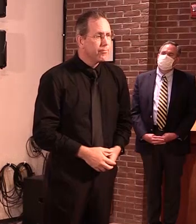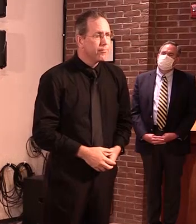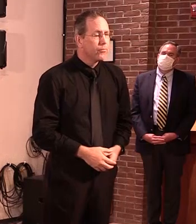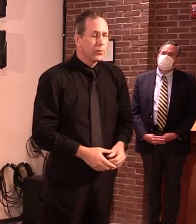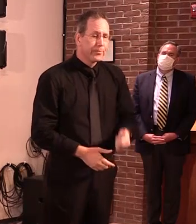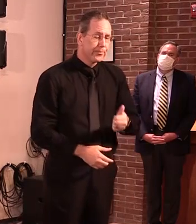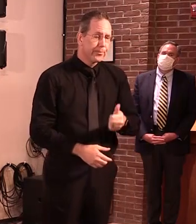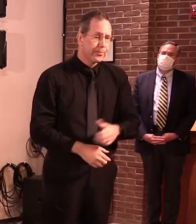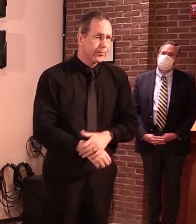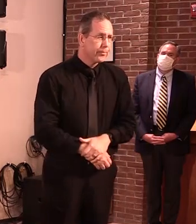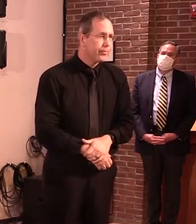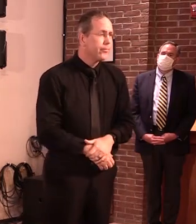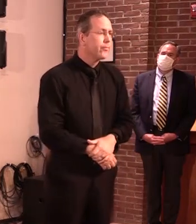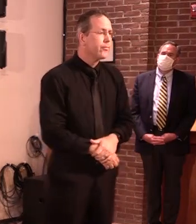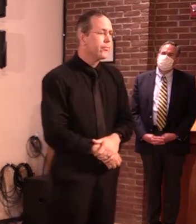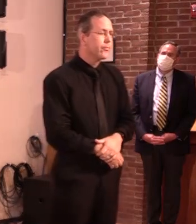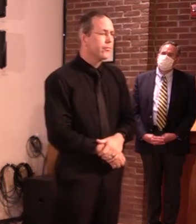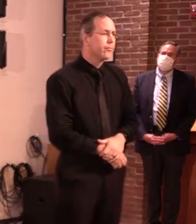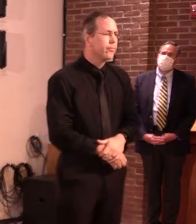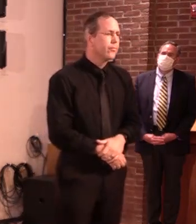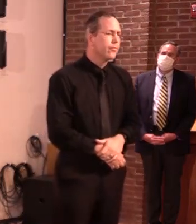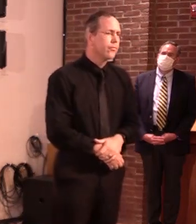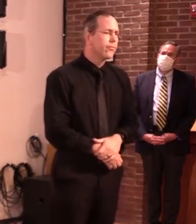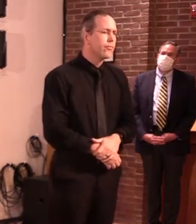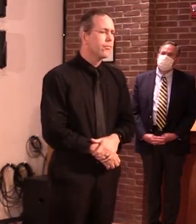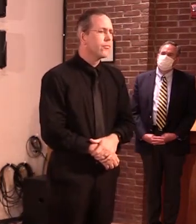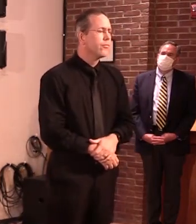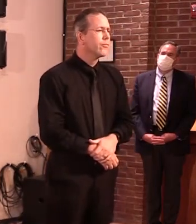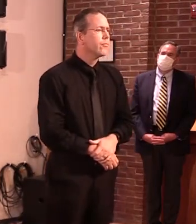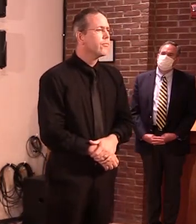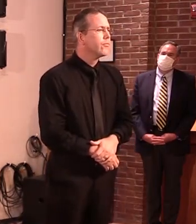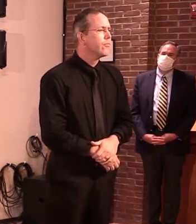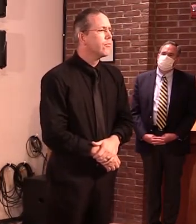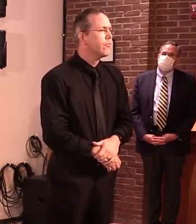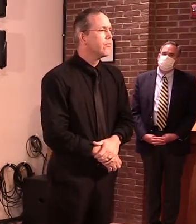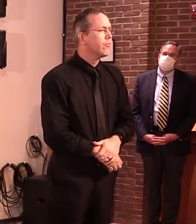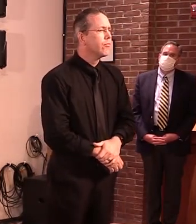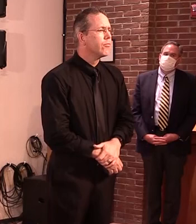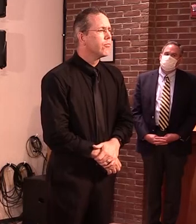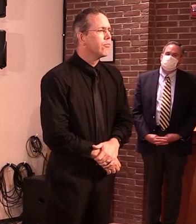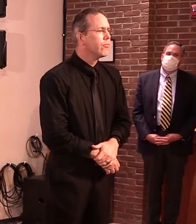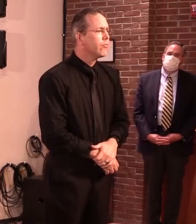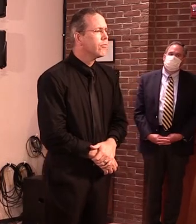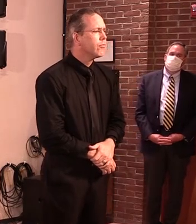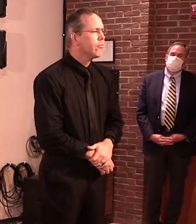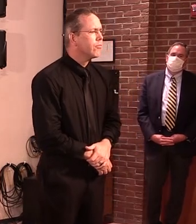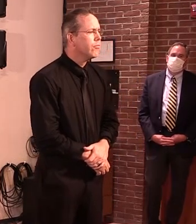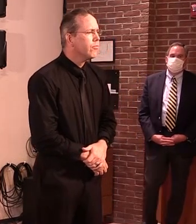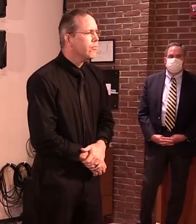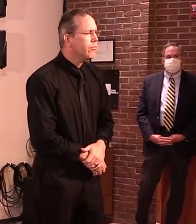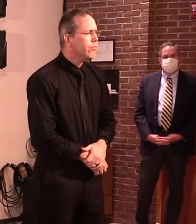Aaron Patenko, BT Digger. Ethan, can you tell me how many more people we have? Yeah, sorry.